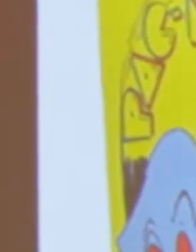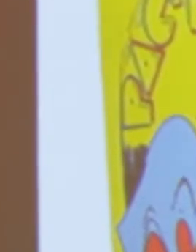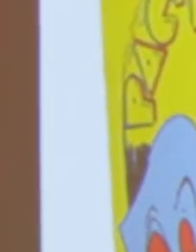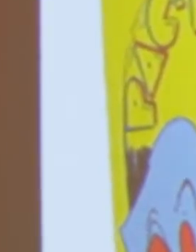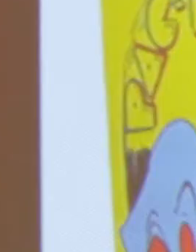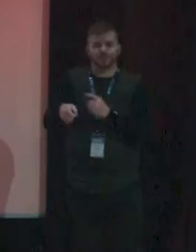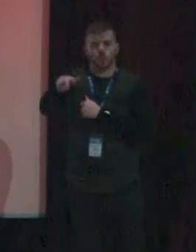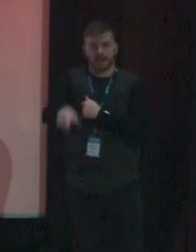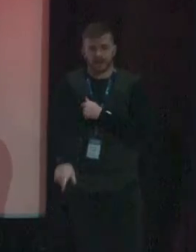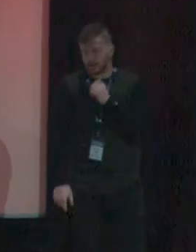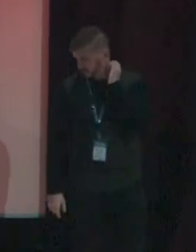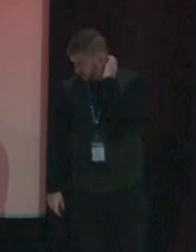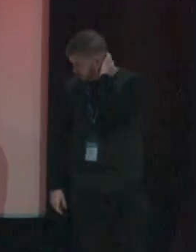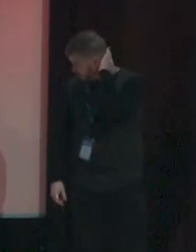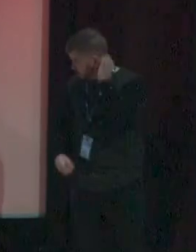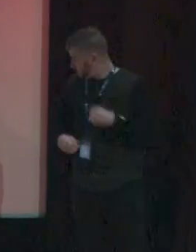experiences for the player.